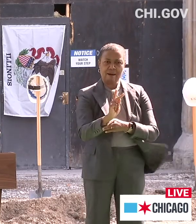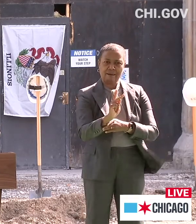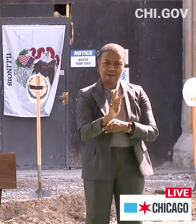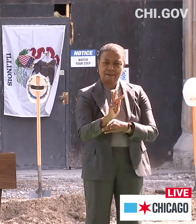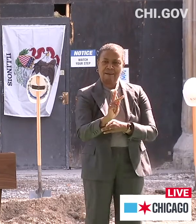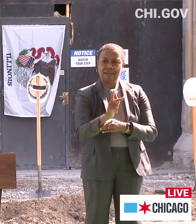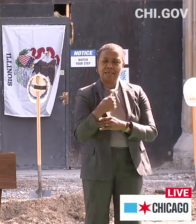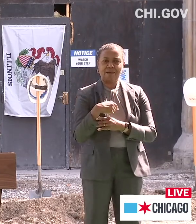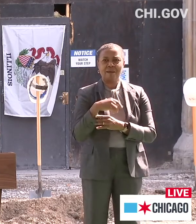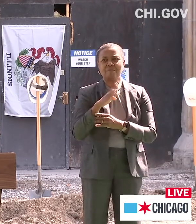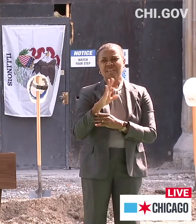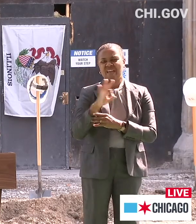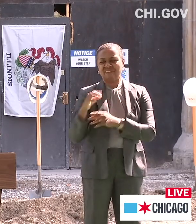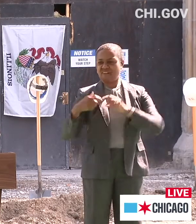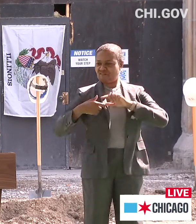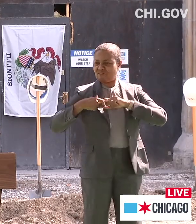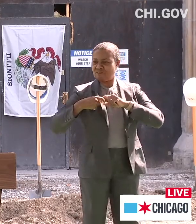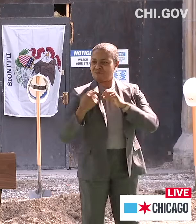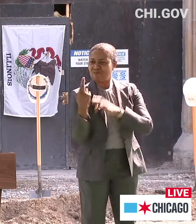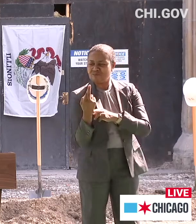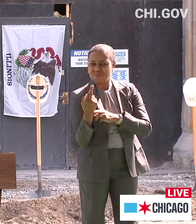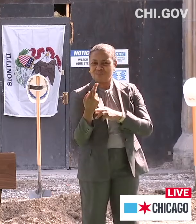our BFFs going forward.